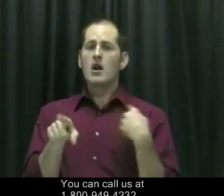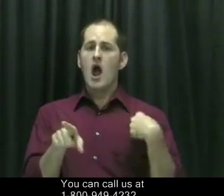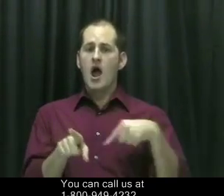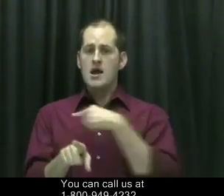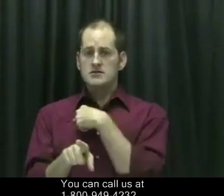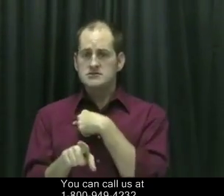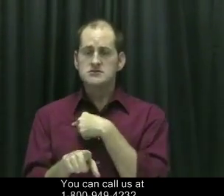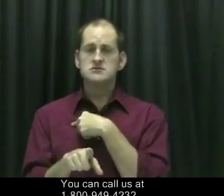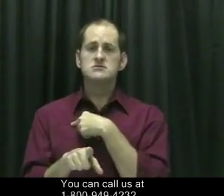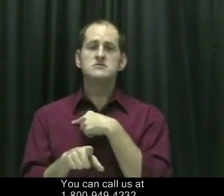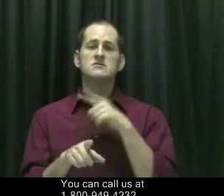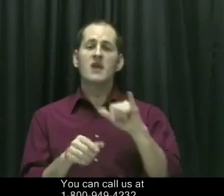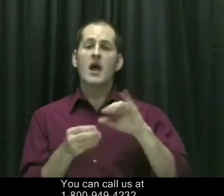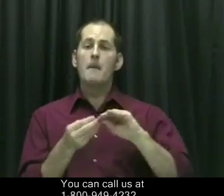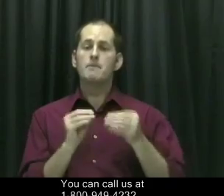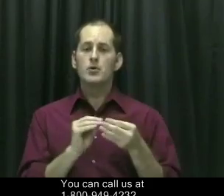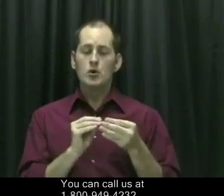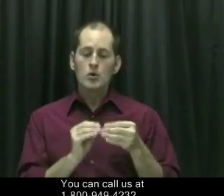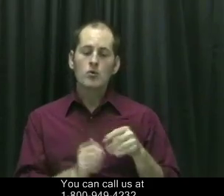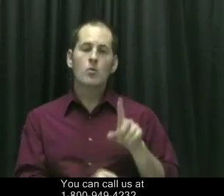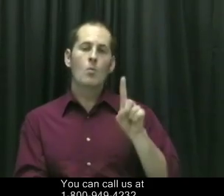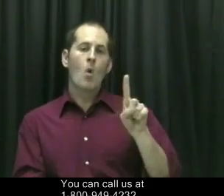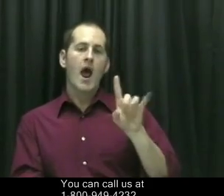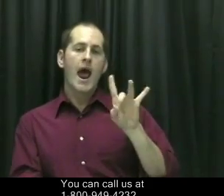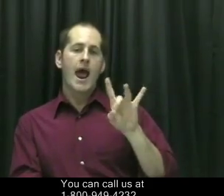You can call us at